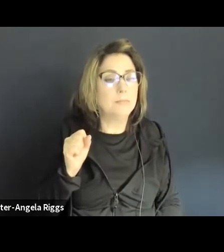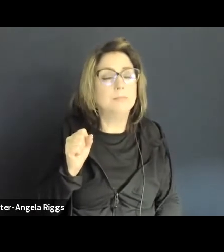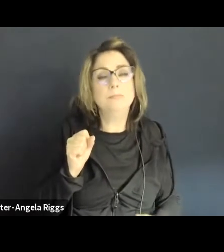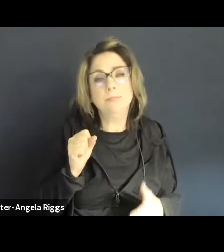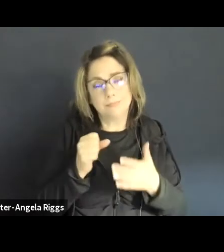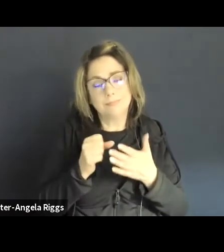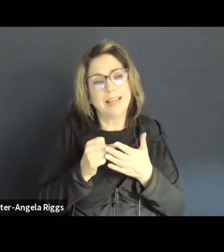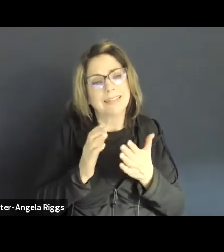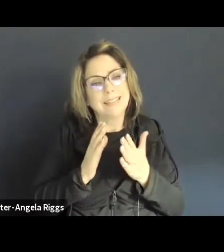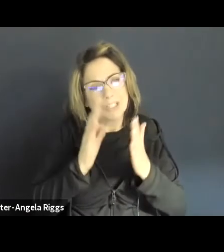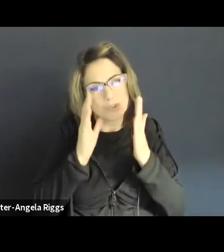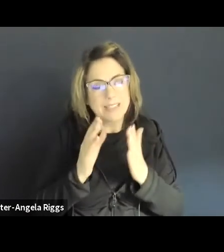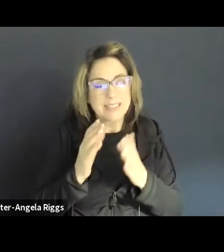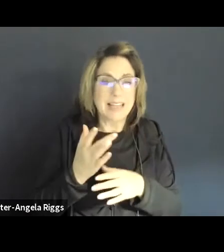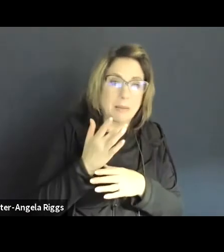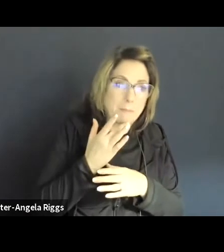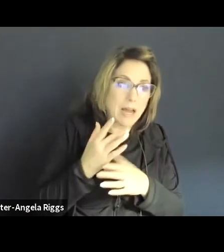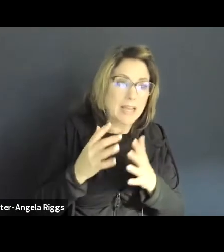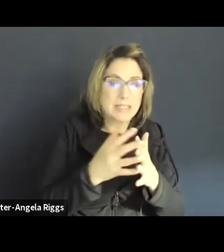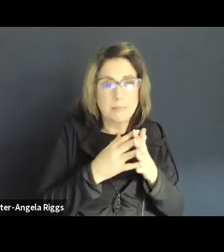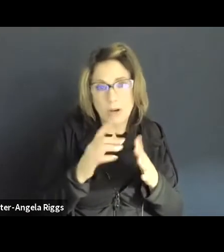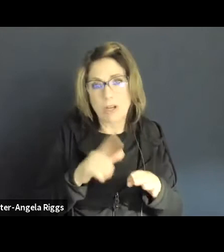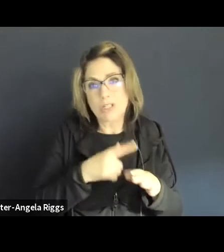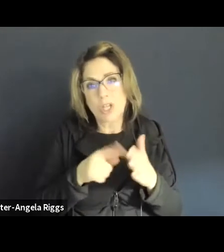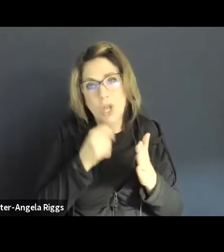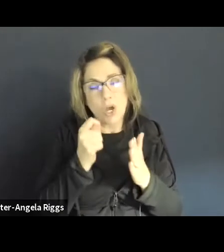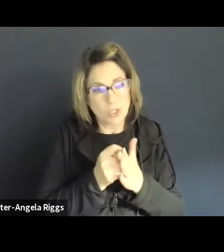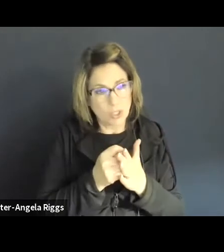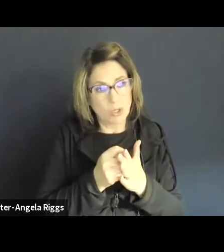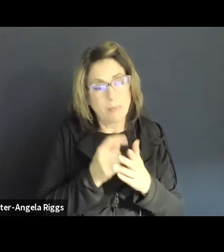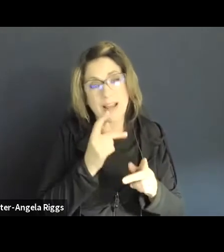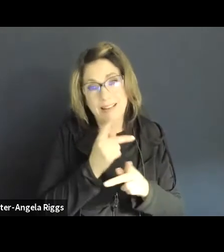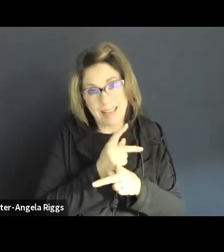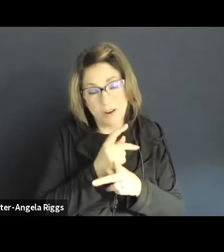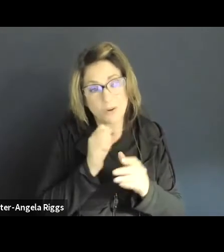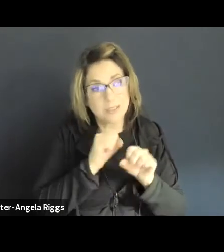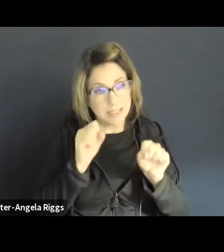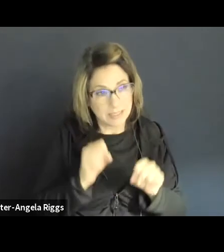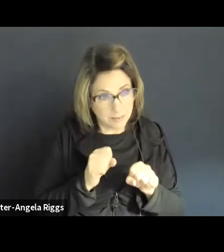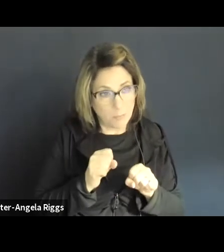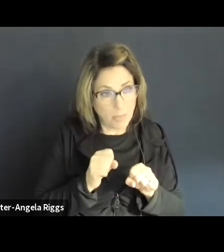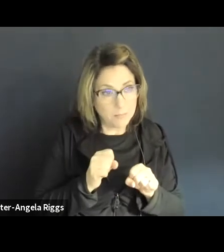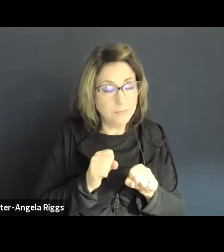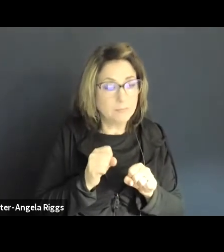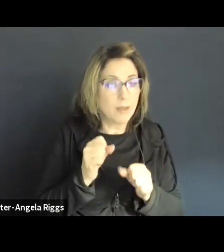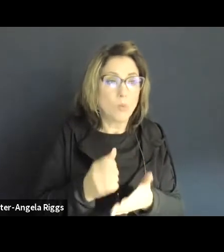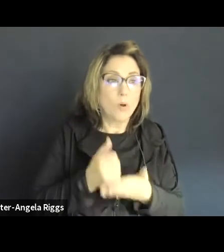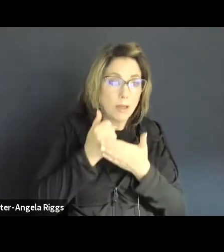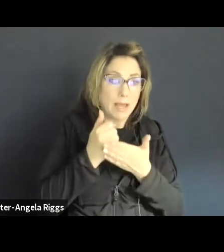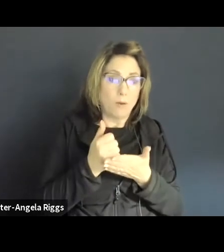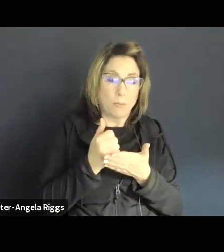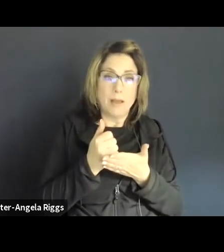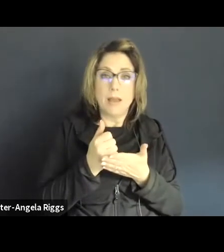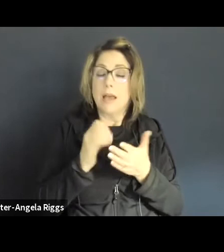The partnership would help states and communities to take full advantage of the opportunities in the American Rescue Plan Act